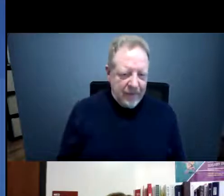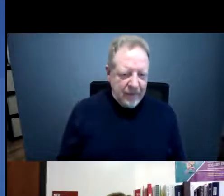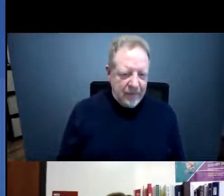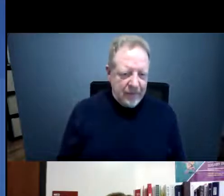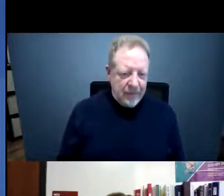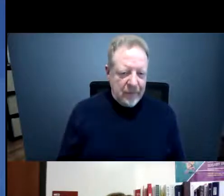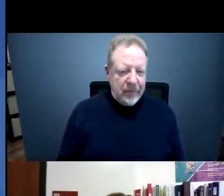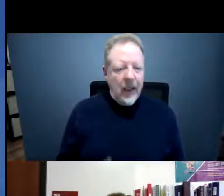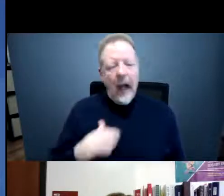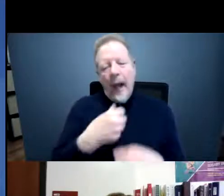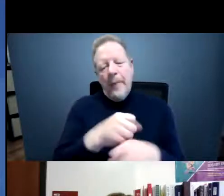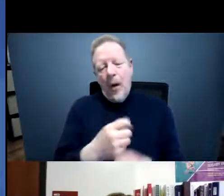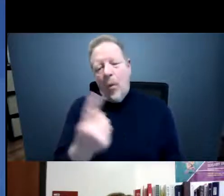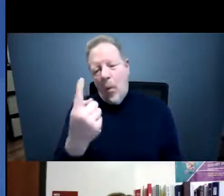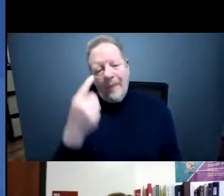I made one for